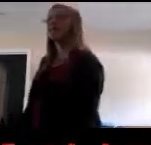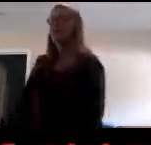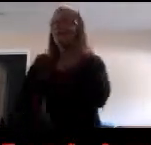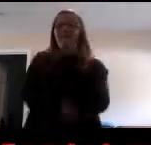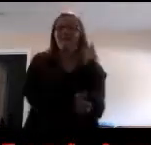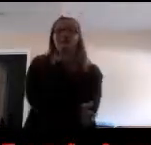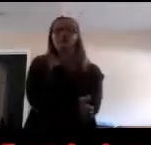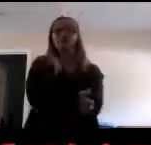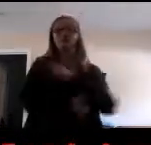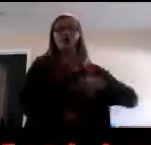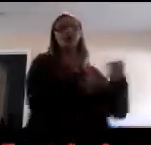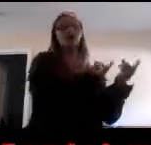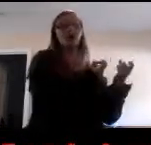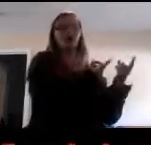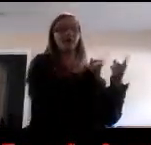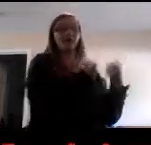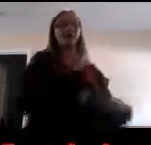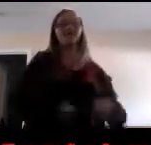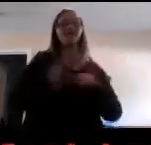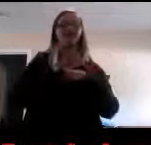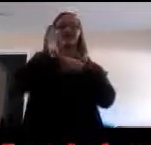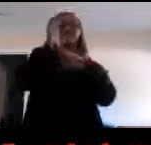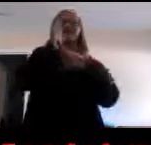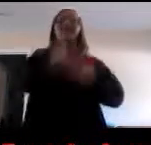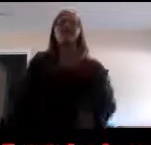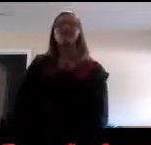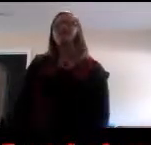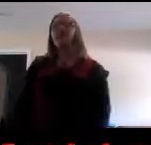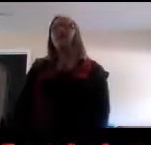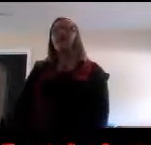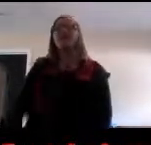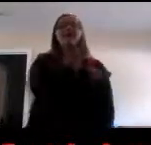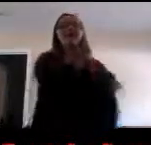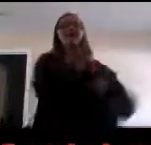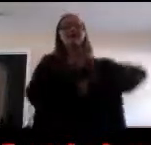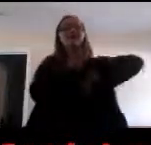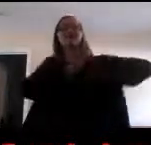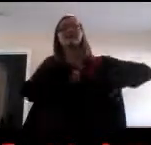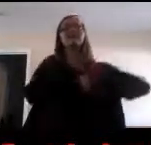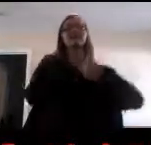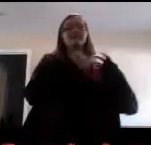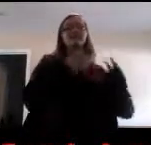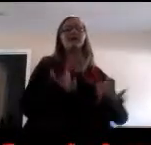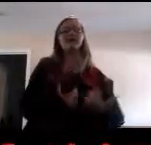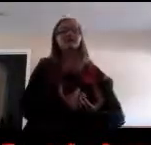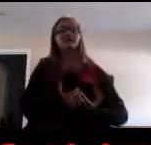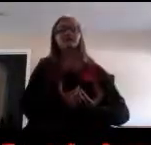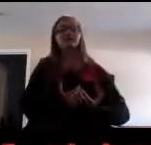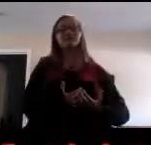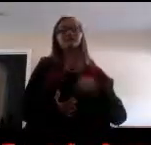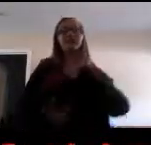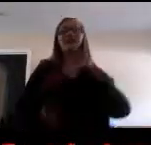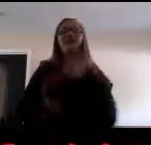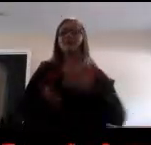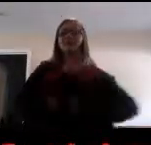And it takes a song to come around to show you how She's a tear in my heart, I'm